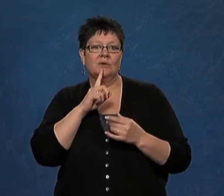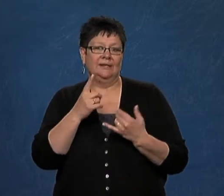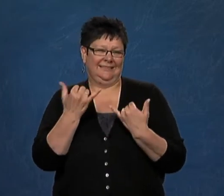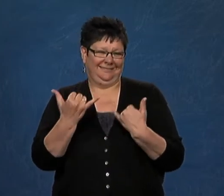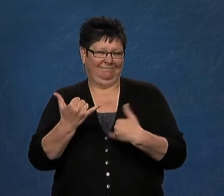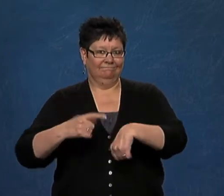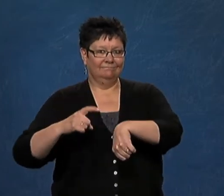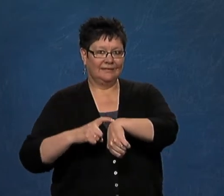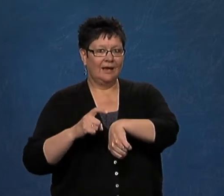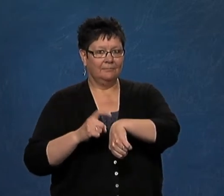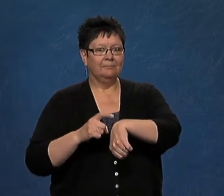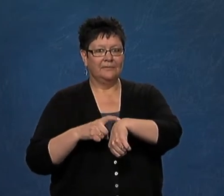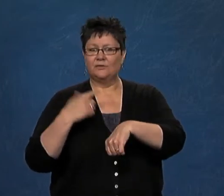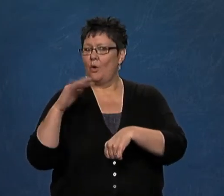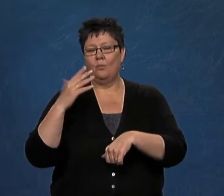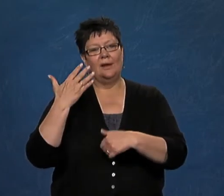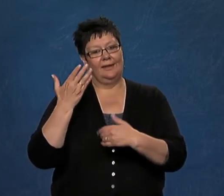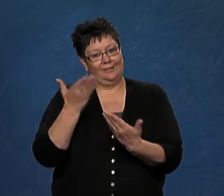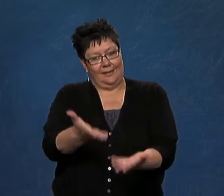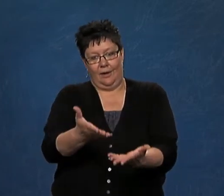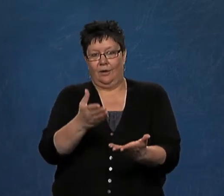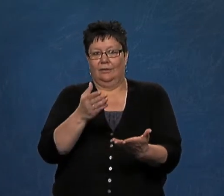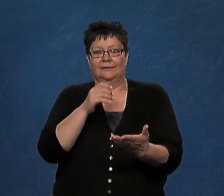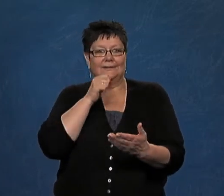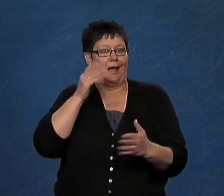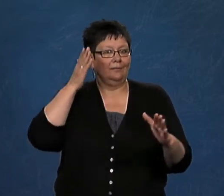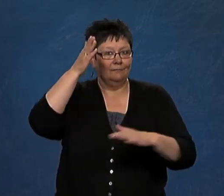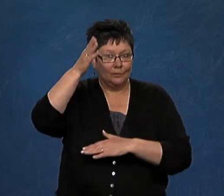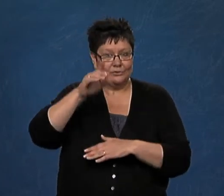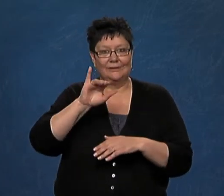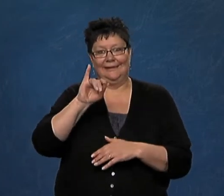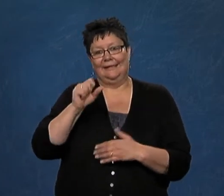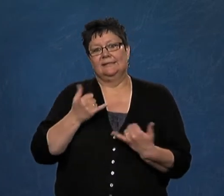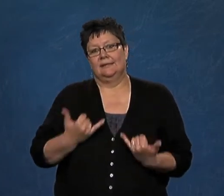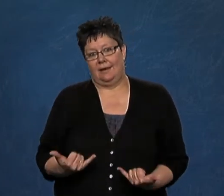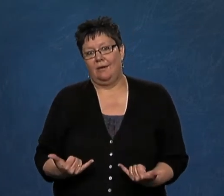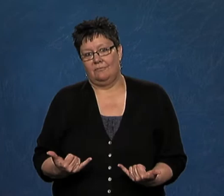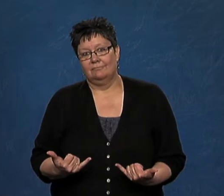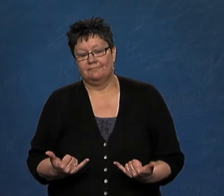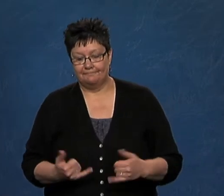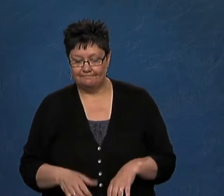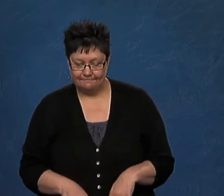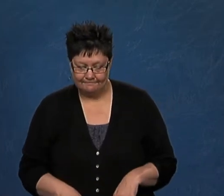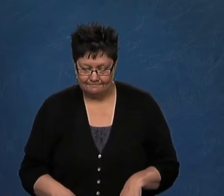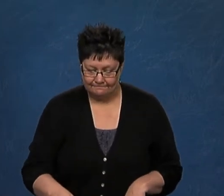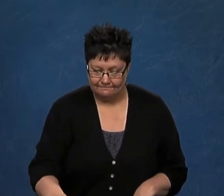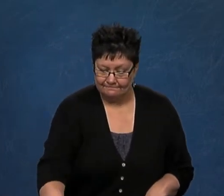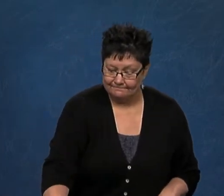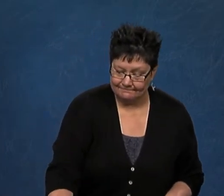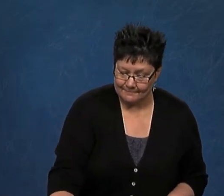video relay service interpreting. So the time is right. It's not the future. It is now.